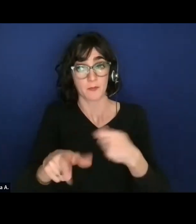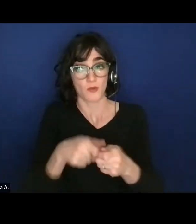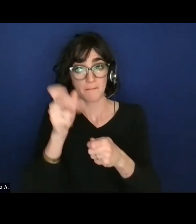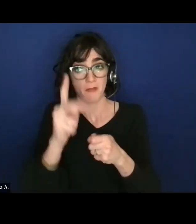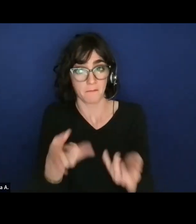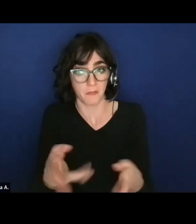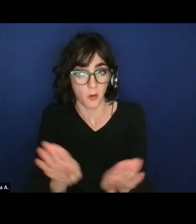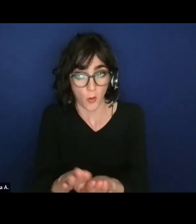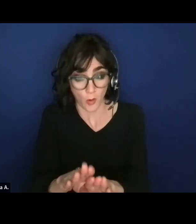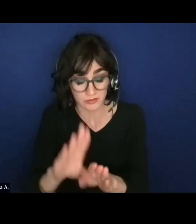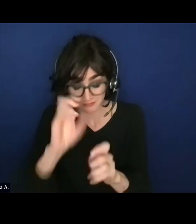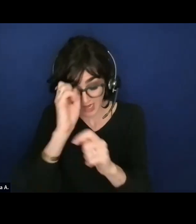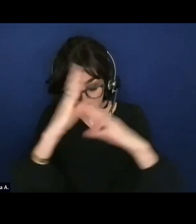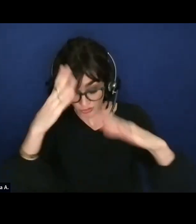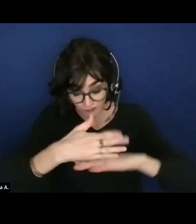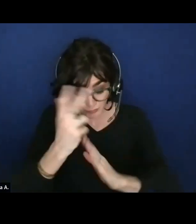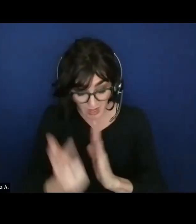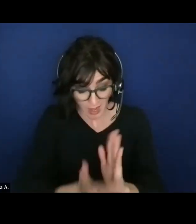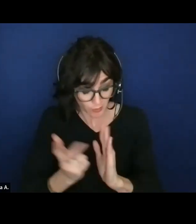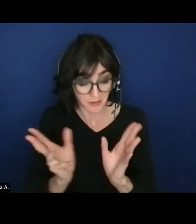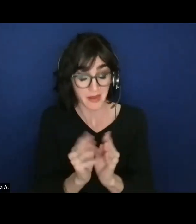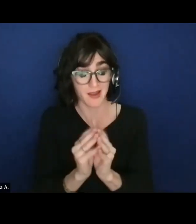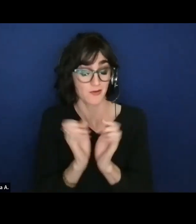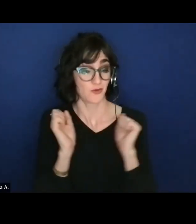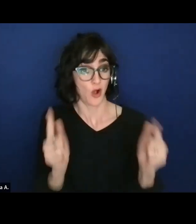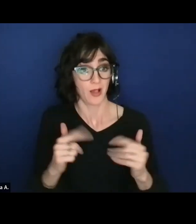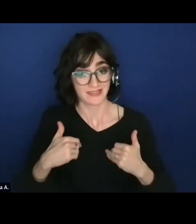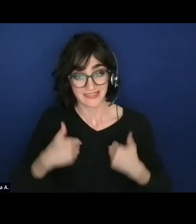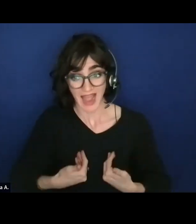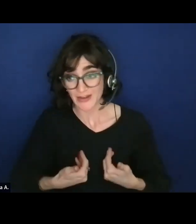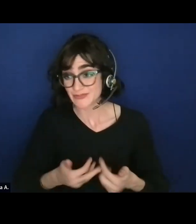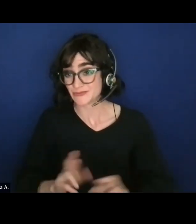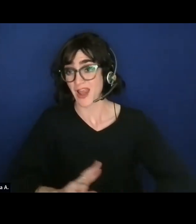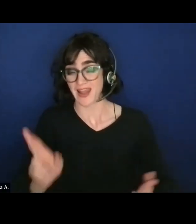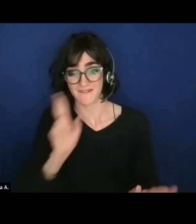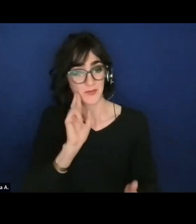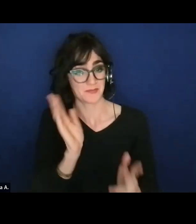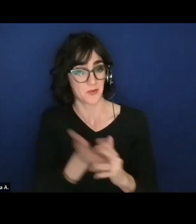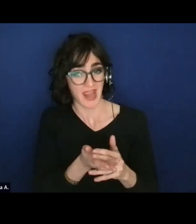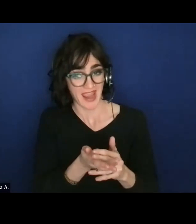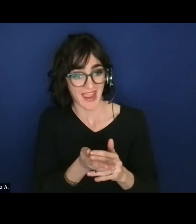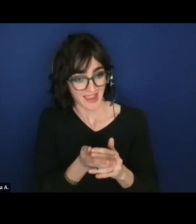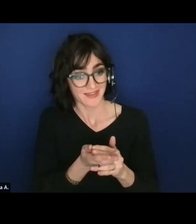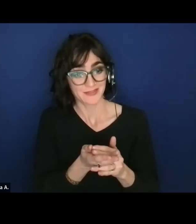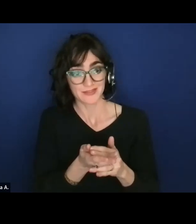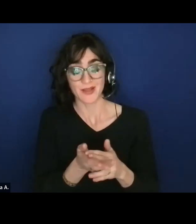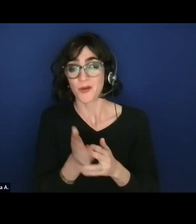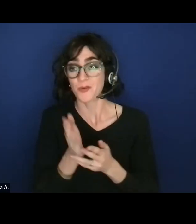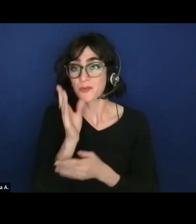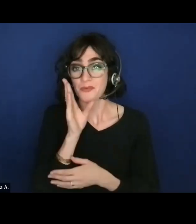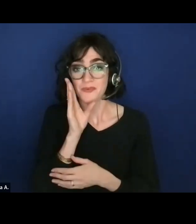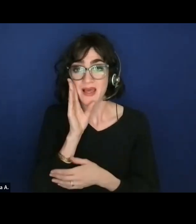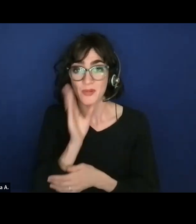imagine after a 3-hour meeting, you're all pretty tired and ready to take a break from this. So I just want